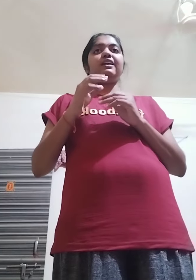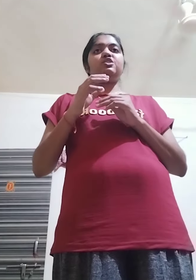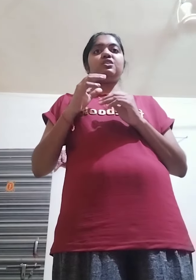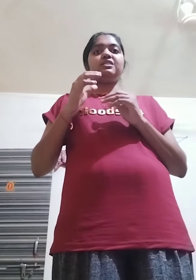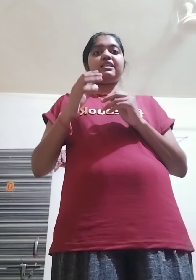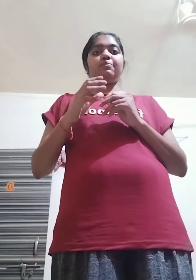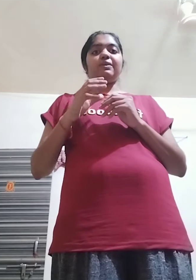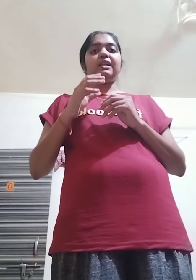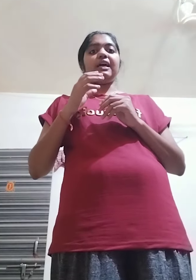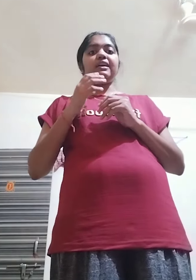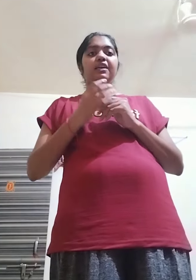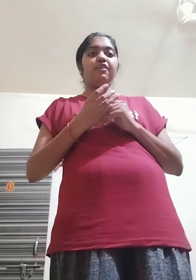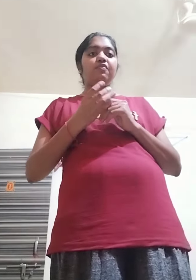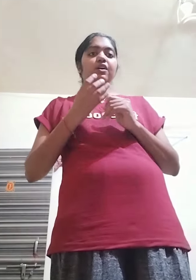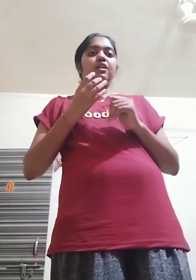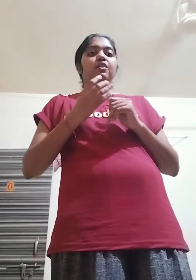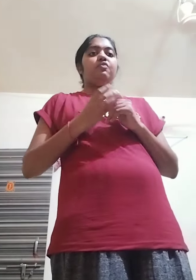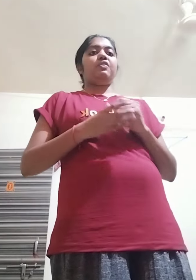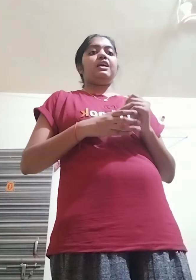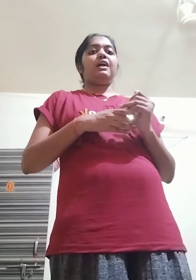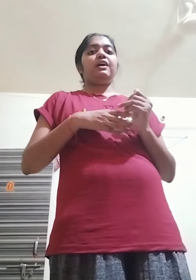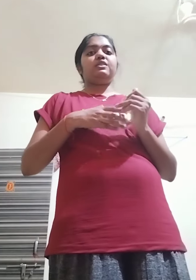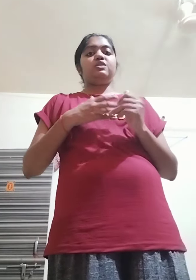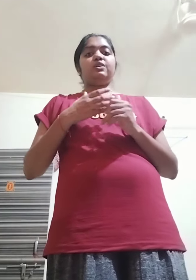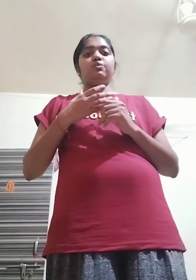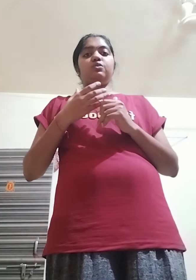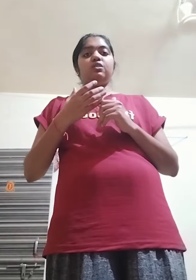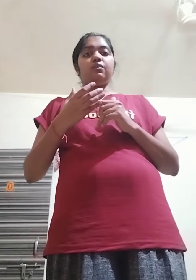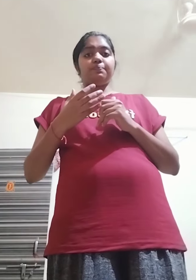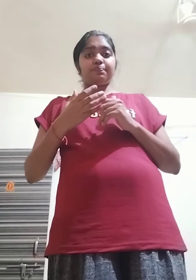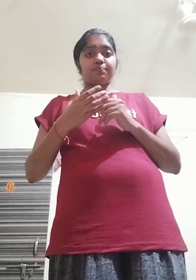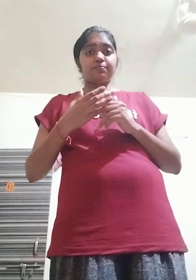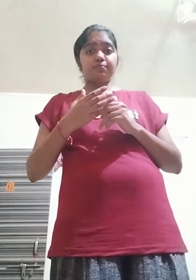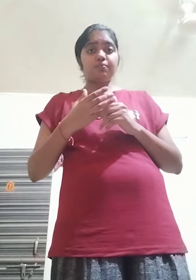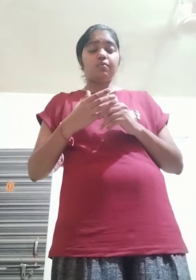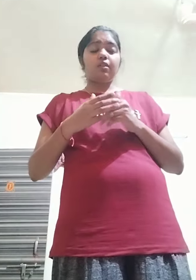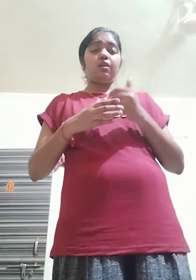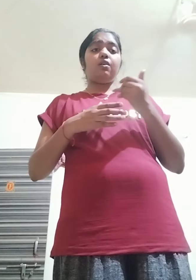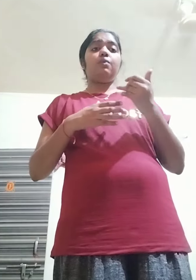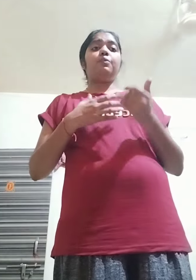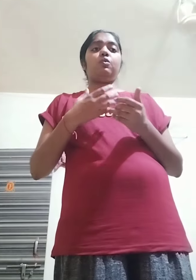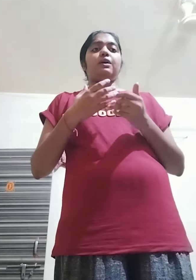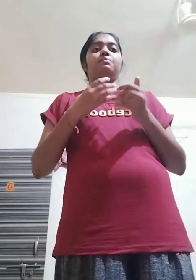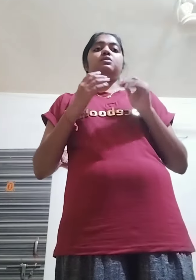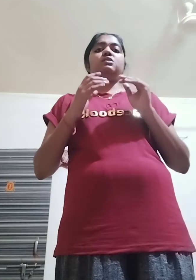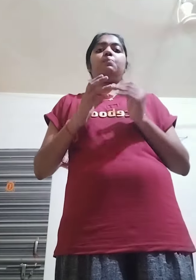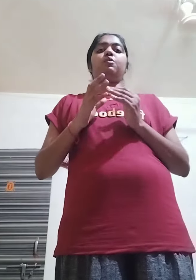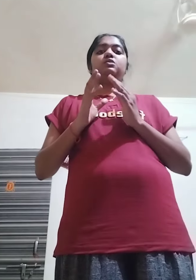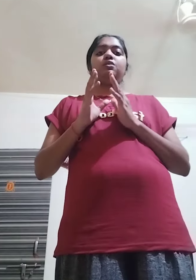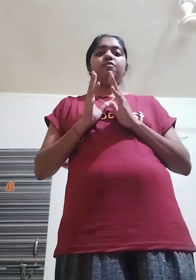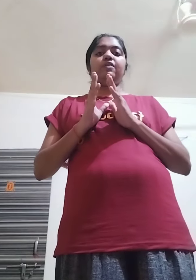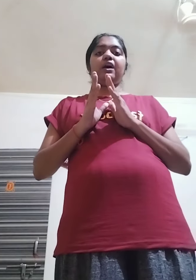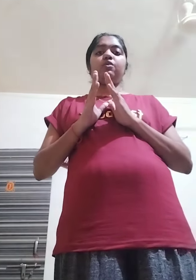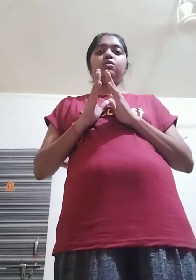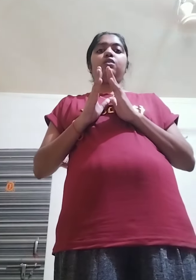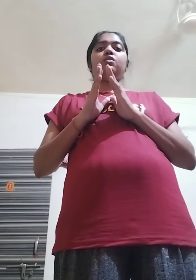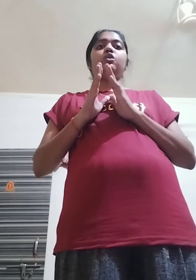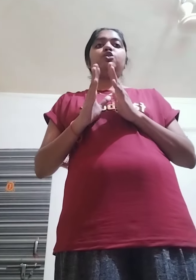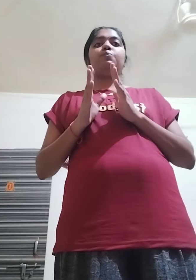conditional statement like if, we can execute the program. Suppose we are going to